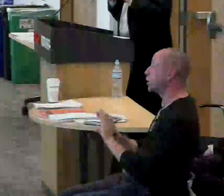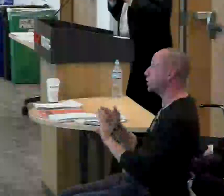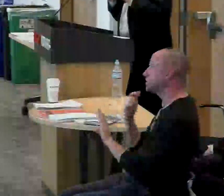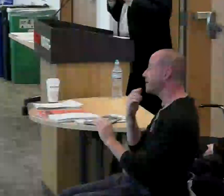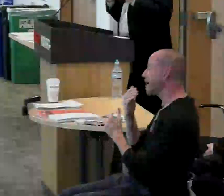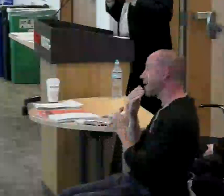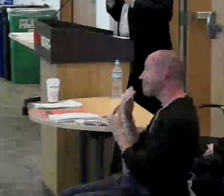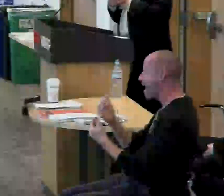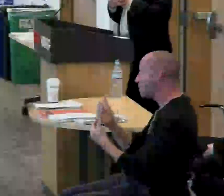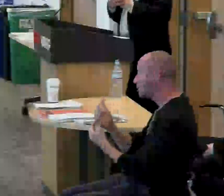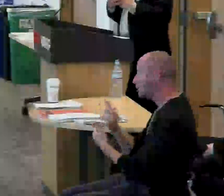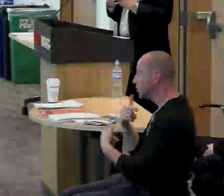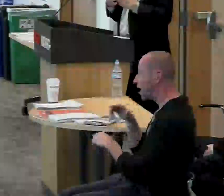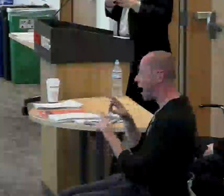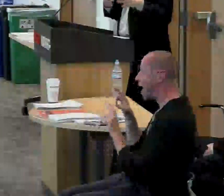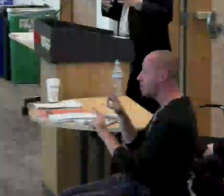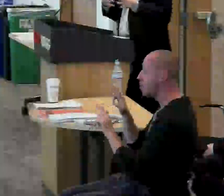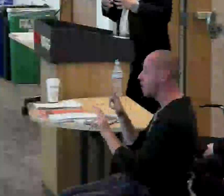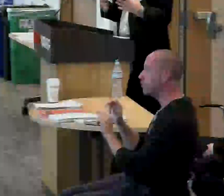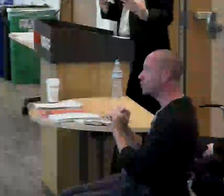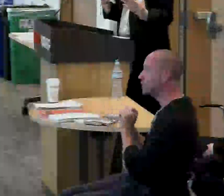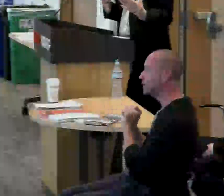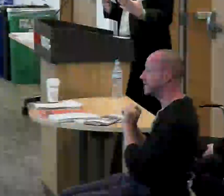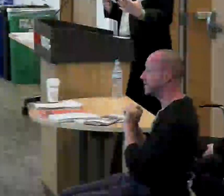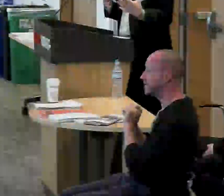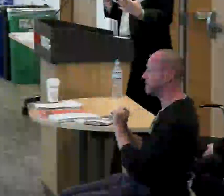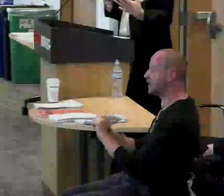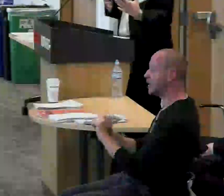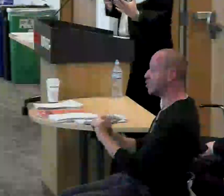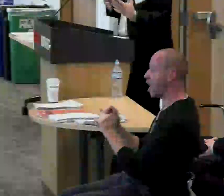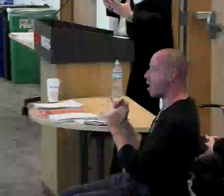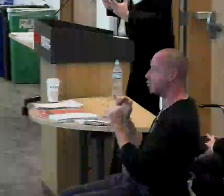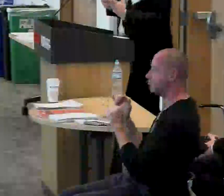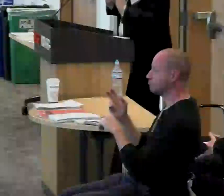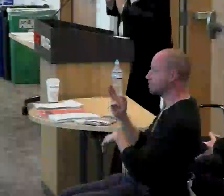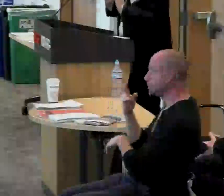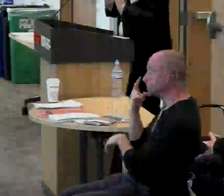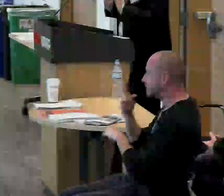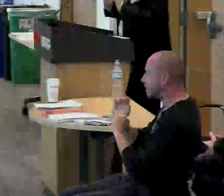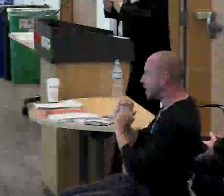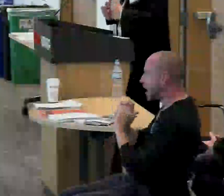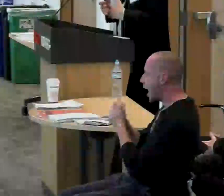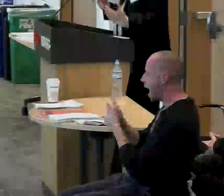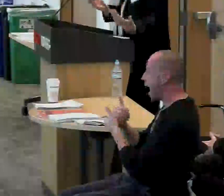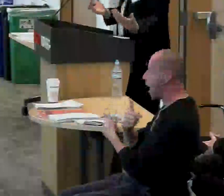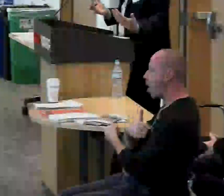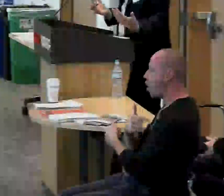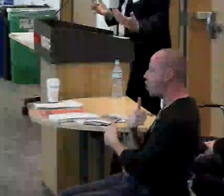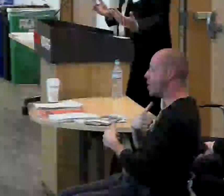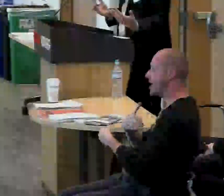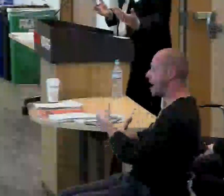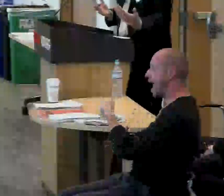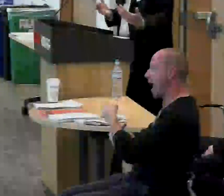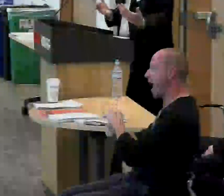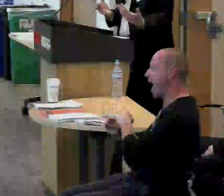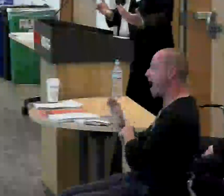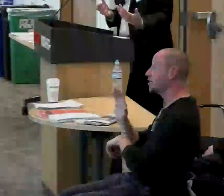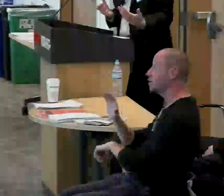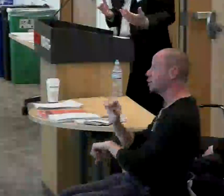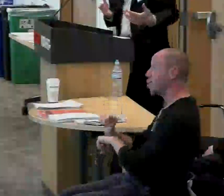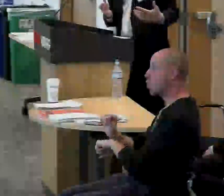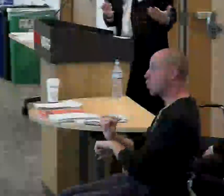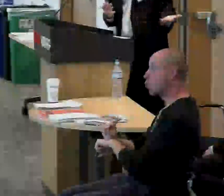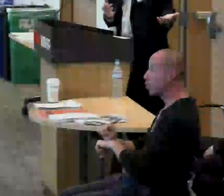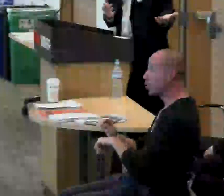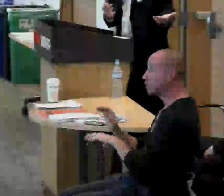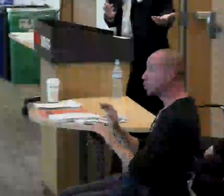to continuing down this road in this broad area and see how we can be a value add to the work that you all do on a daily